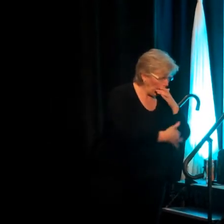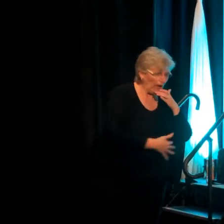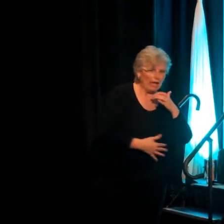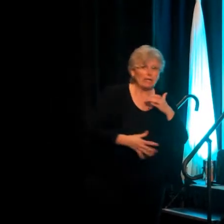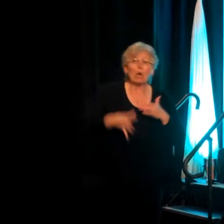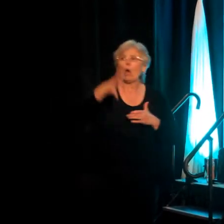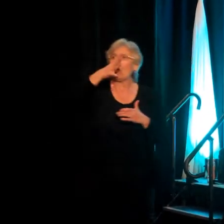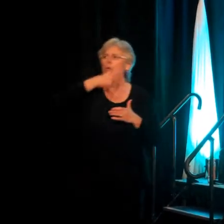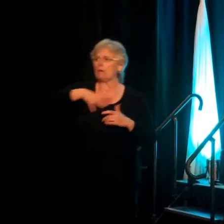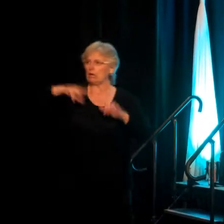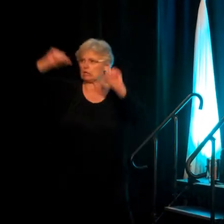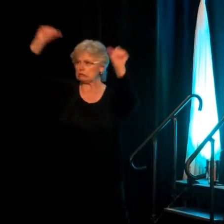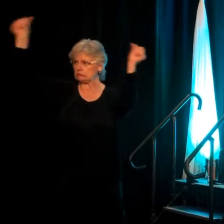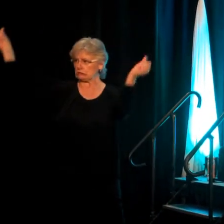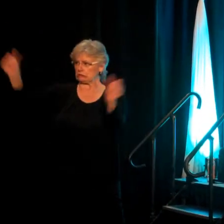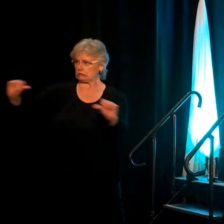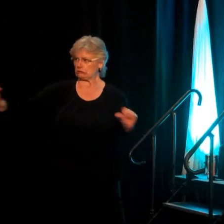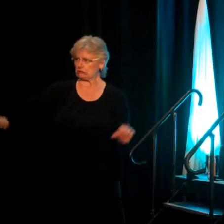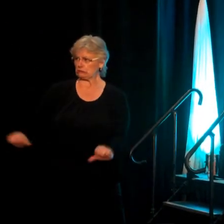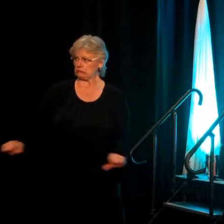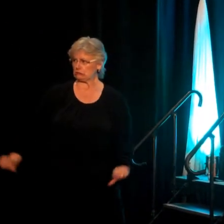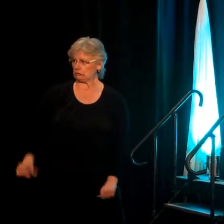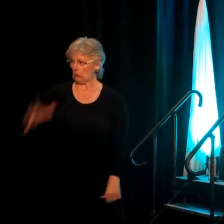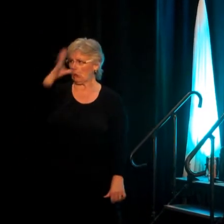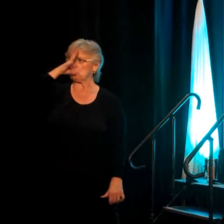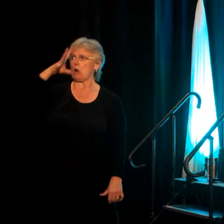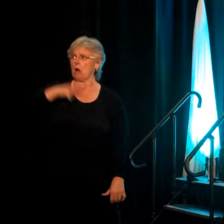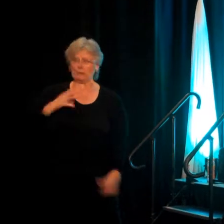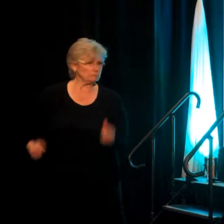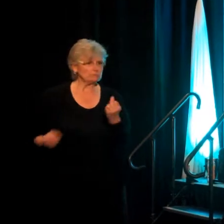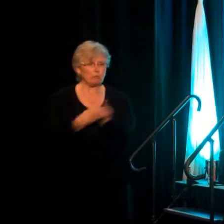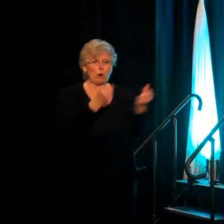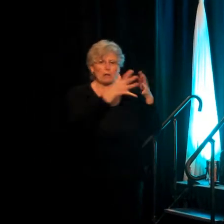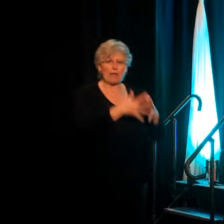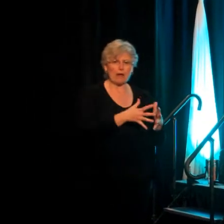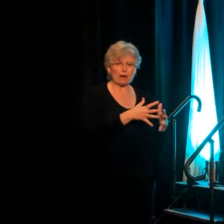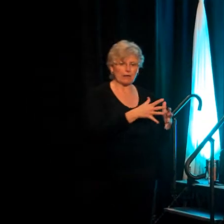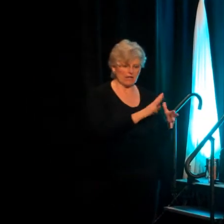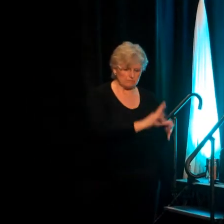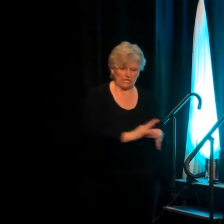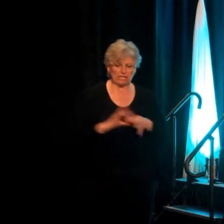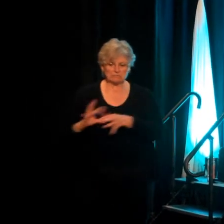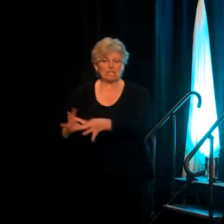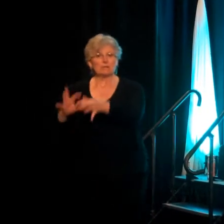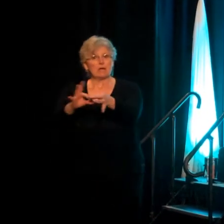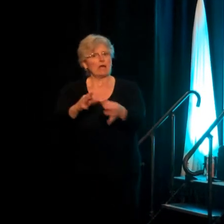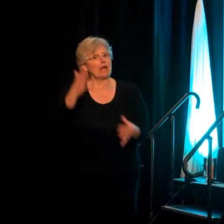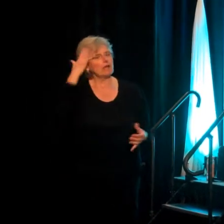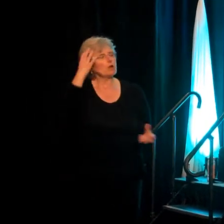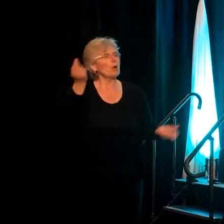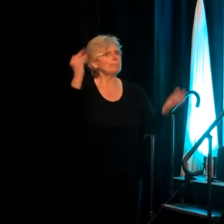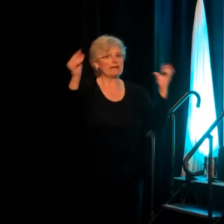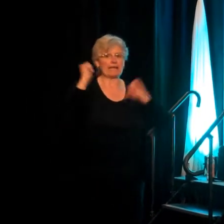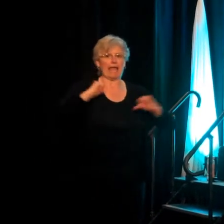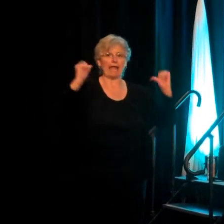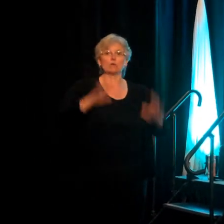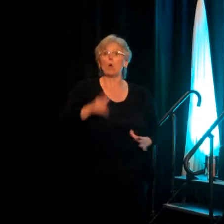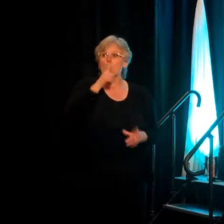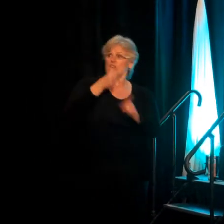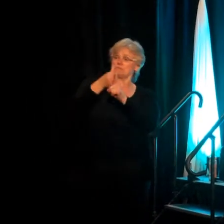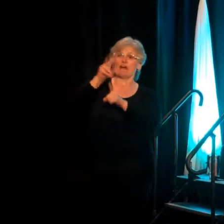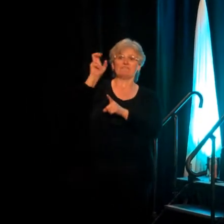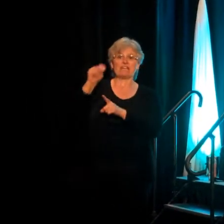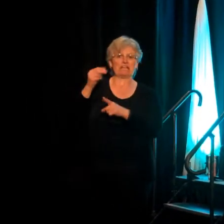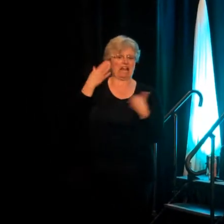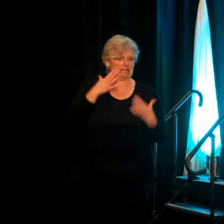woman, to patriotism. And I'll tell you, I know a lot of actresses who are vegan who've come up to me and said, I don't